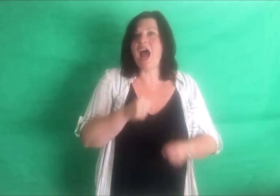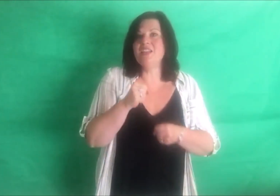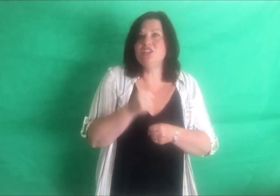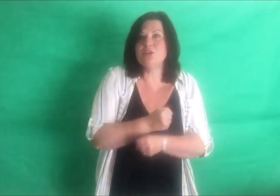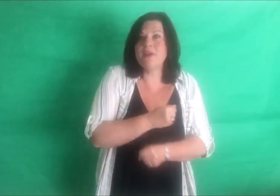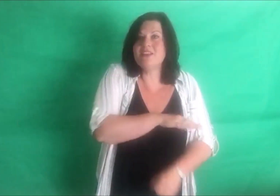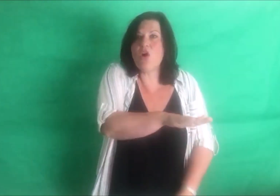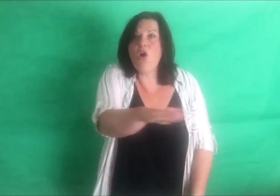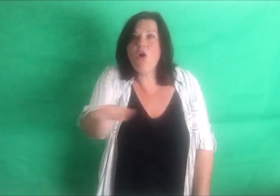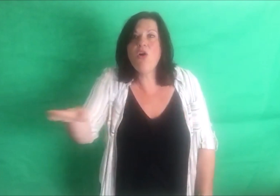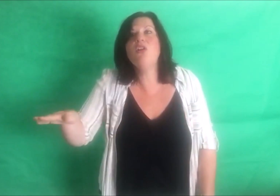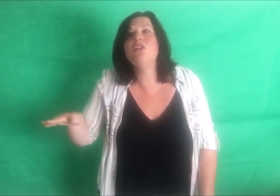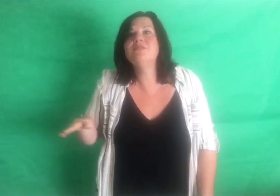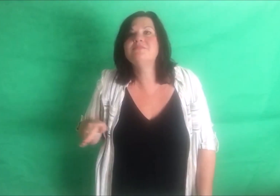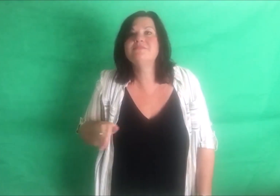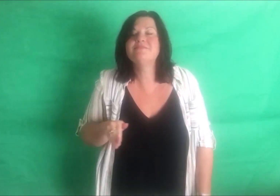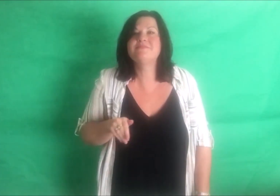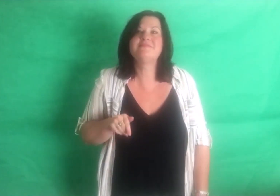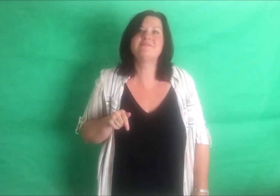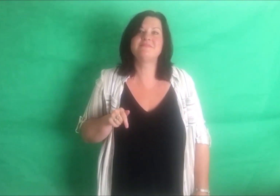and do it all.